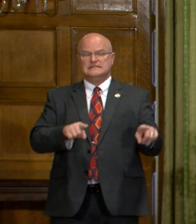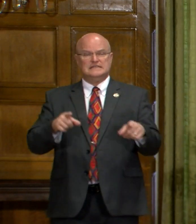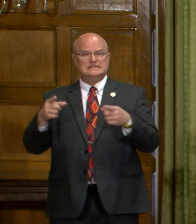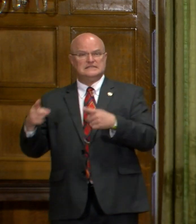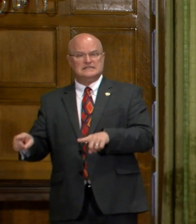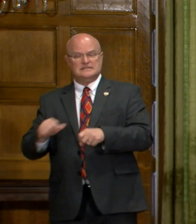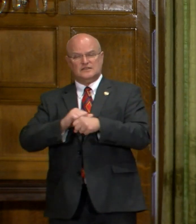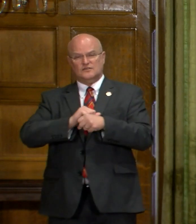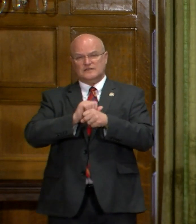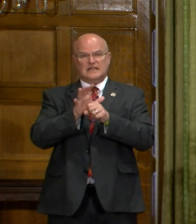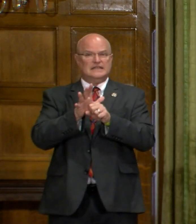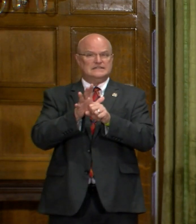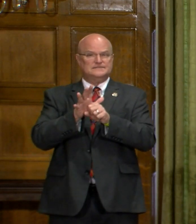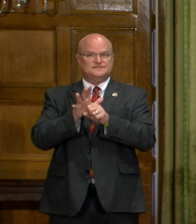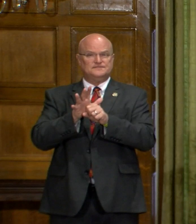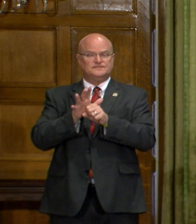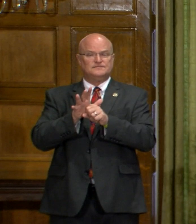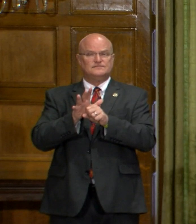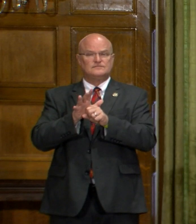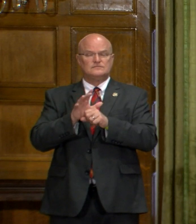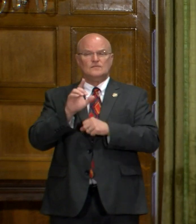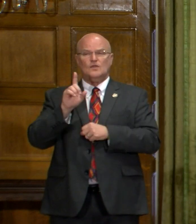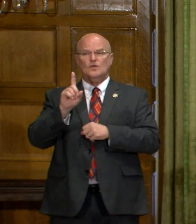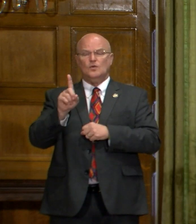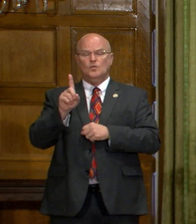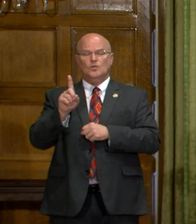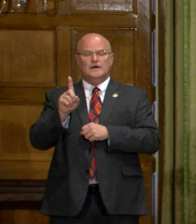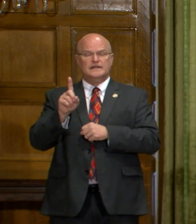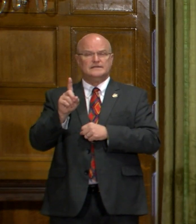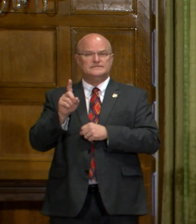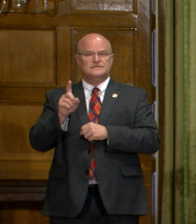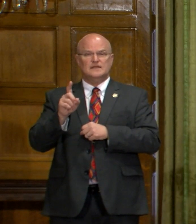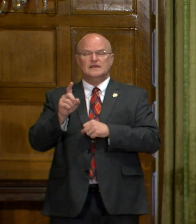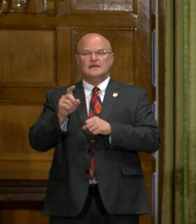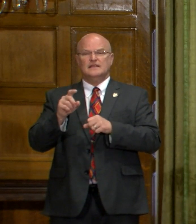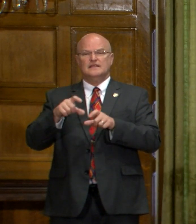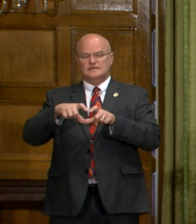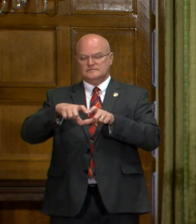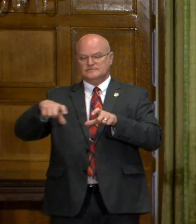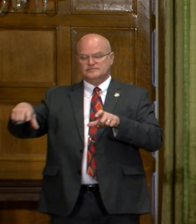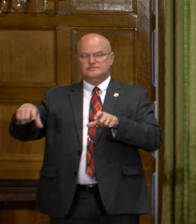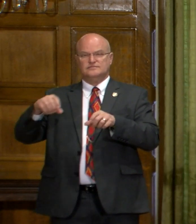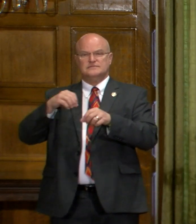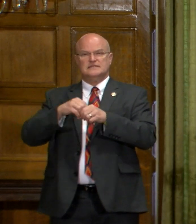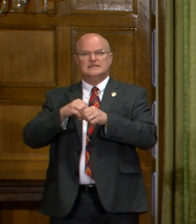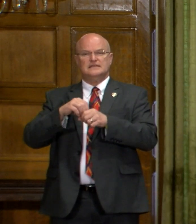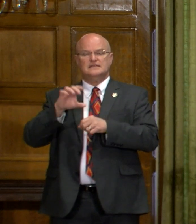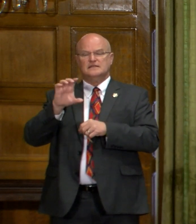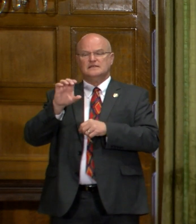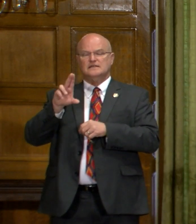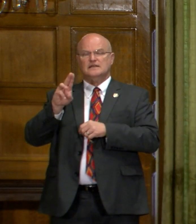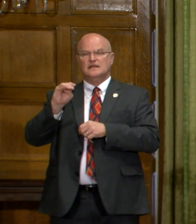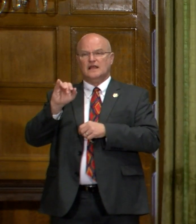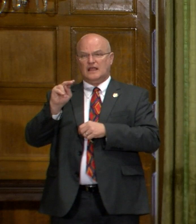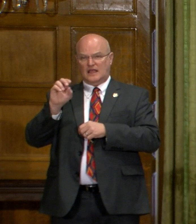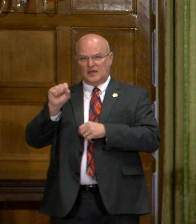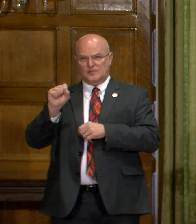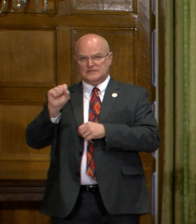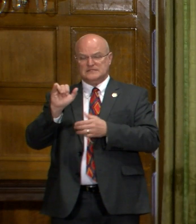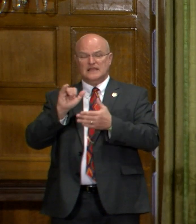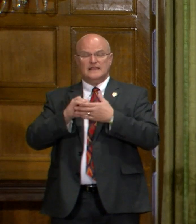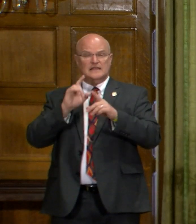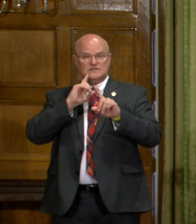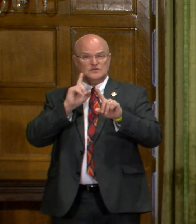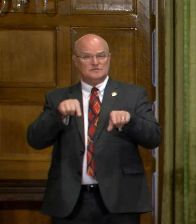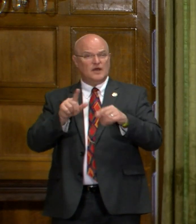incidence of COVID-19 in one of the barracks at Cummins, and that is the Arkansas Response and Compassion.